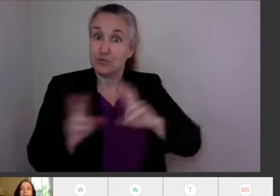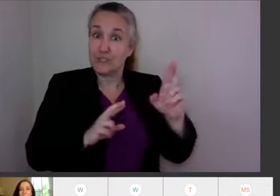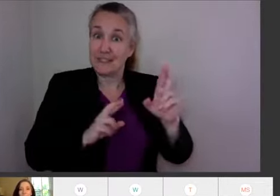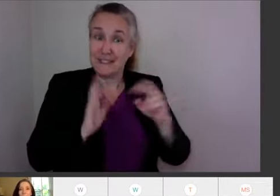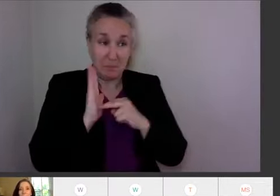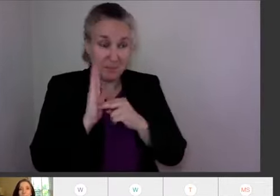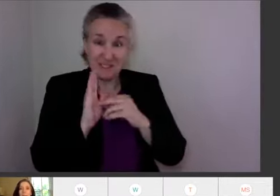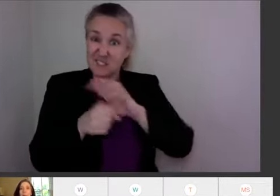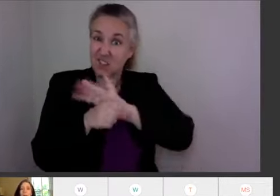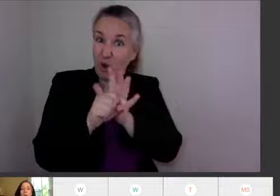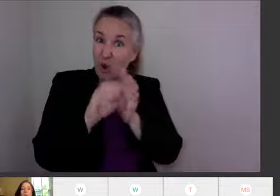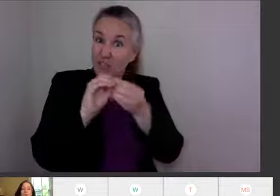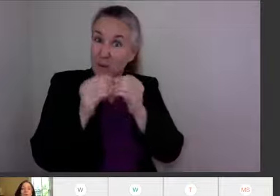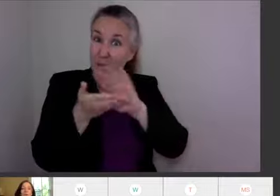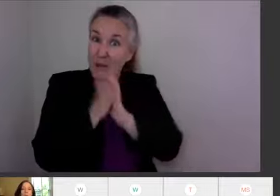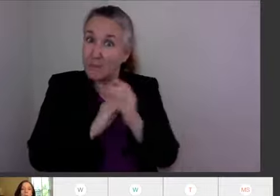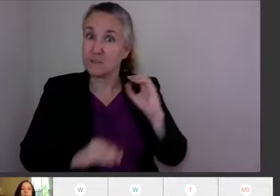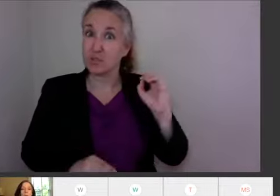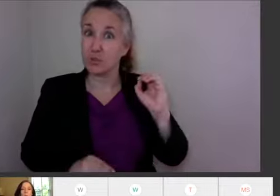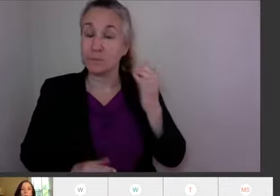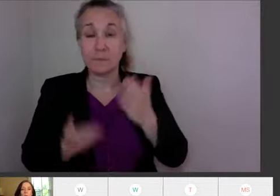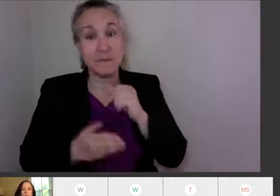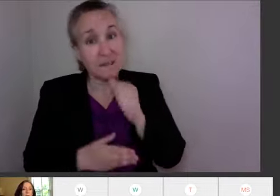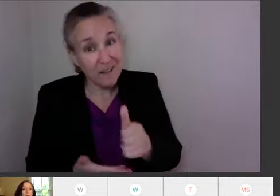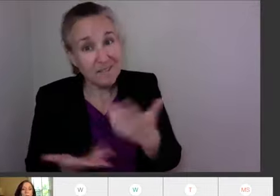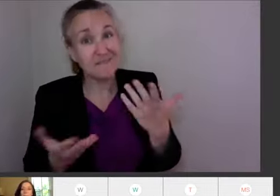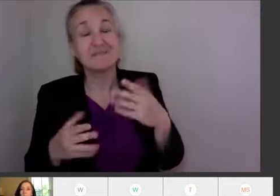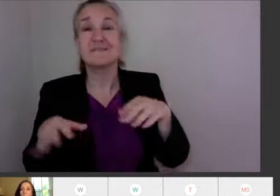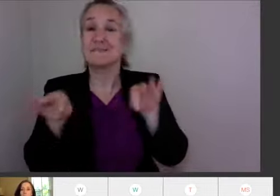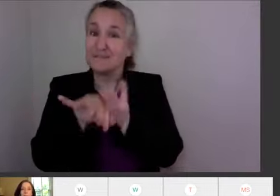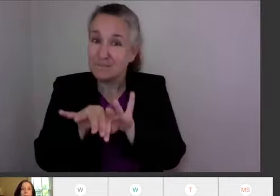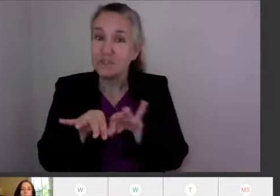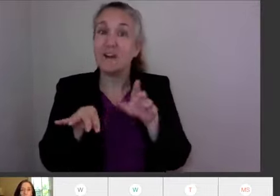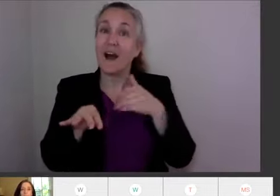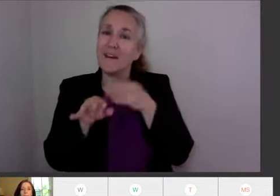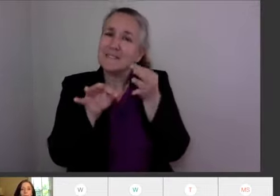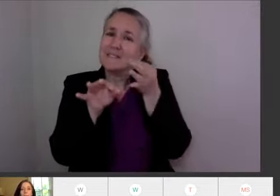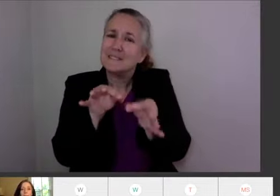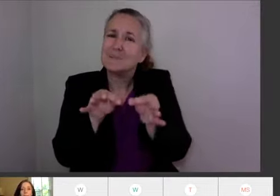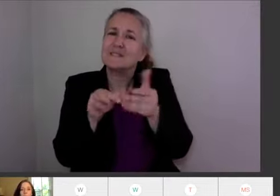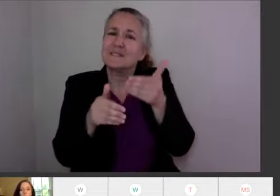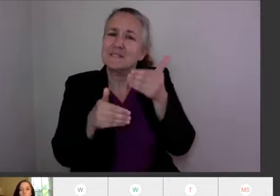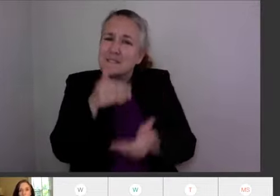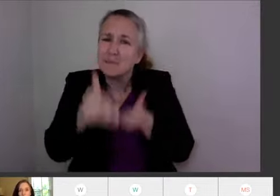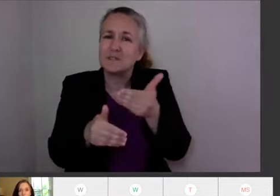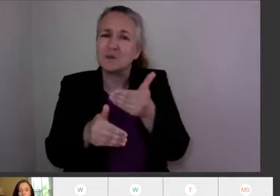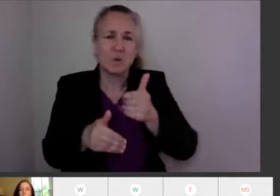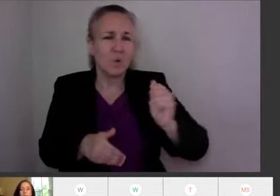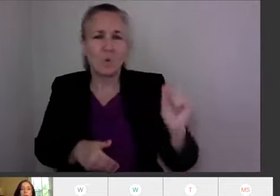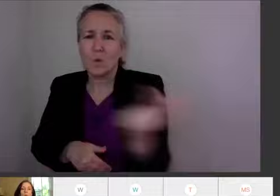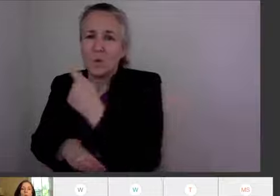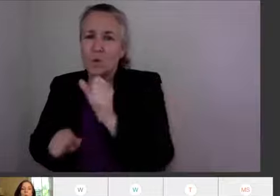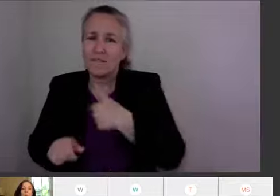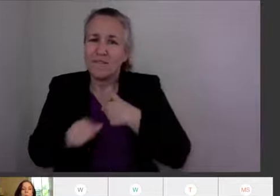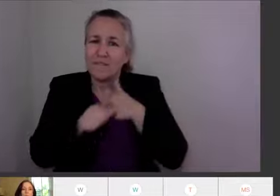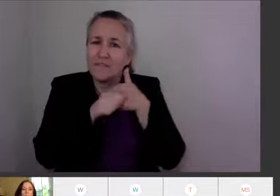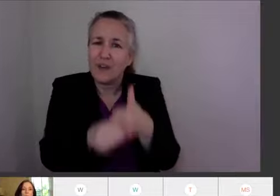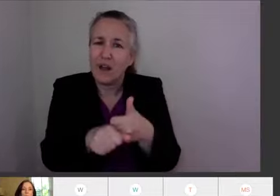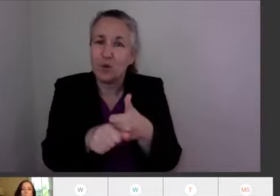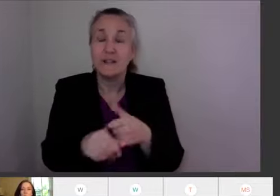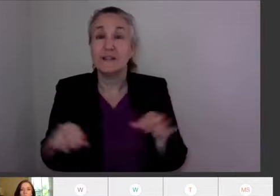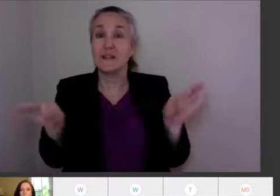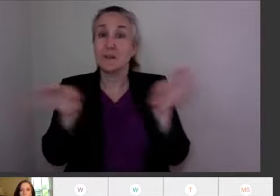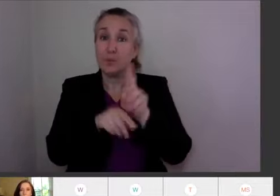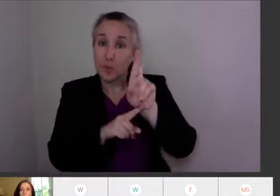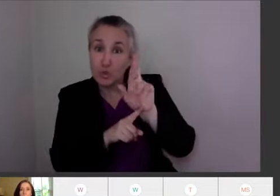it is today. But there are straightforward and very simple steps that we can each take to reduce the